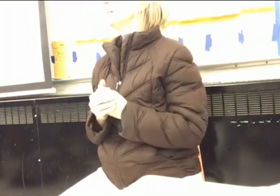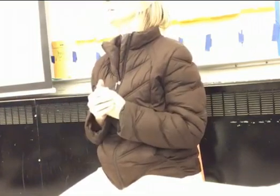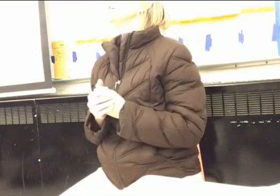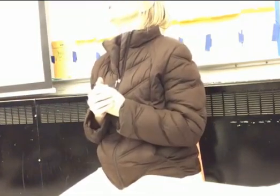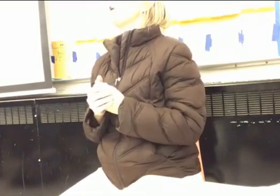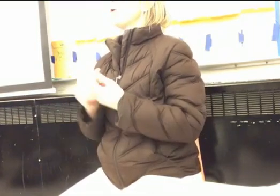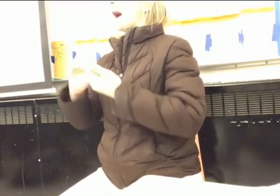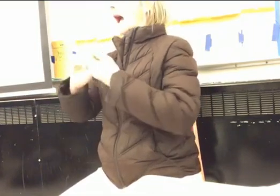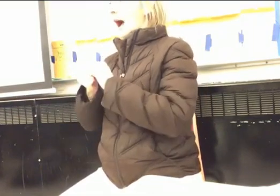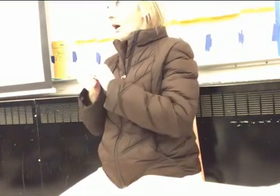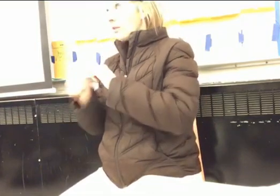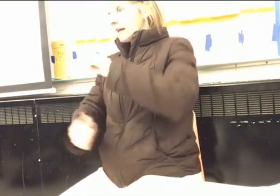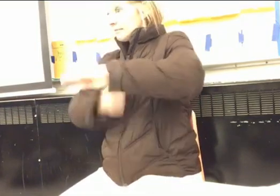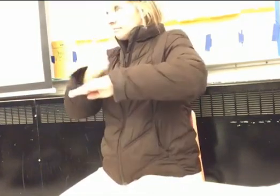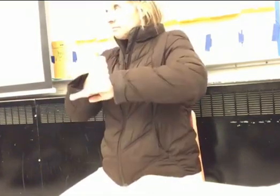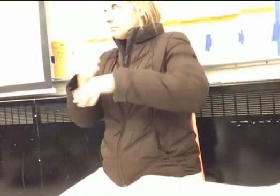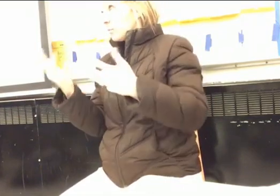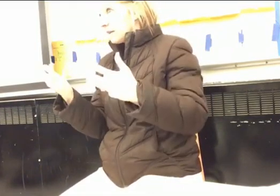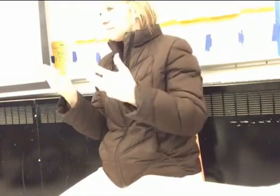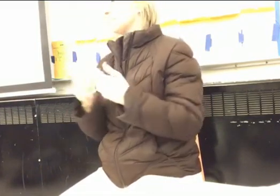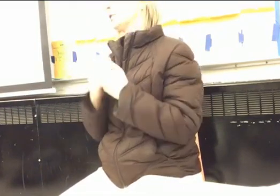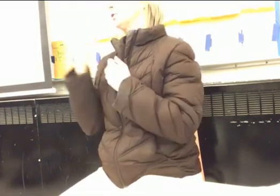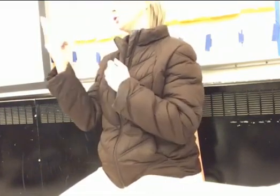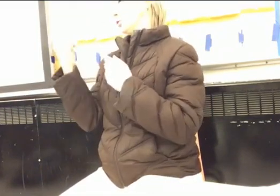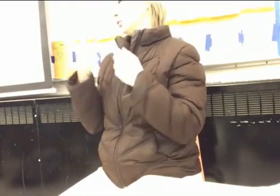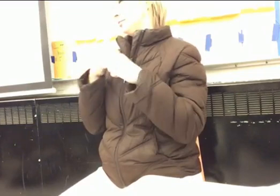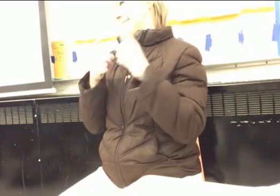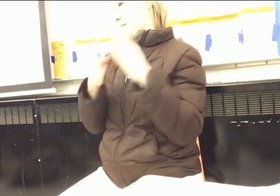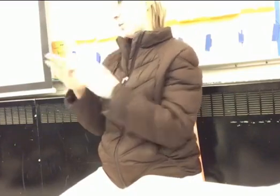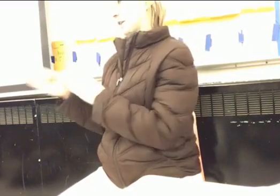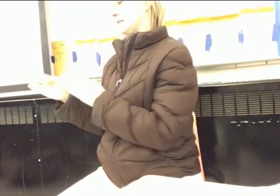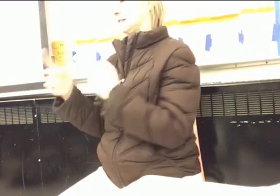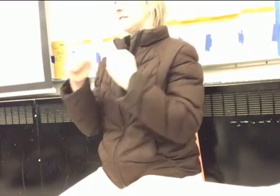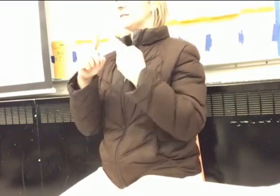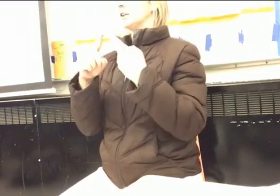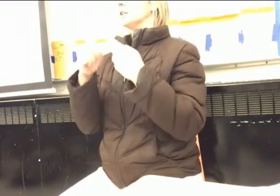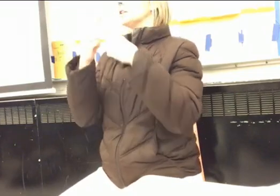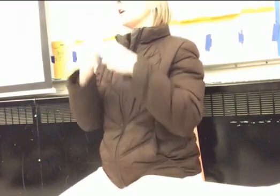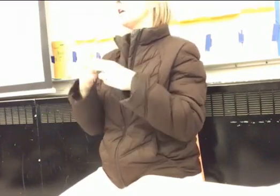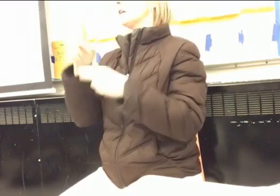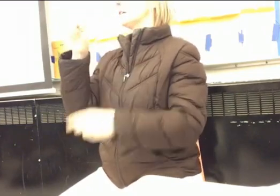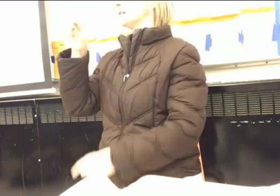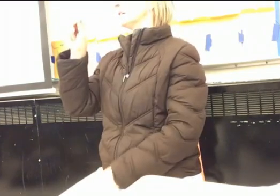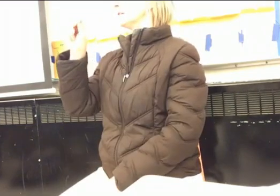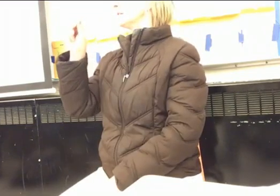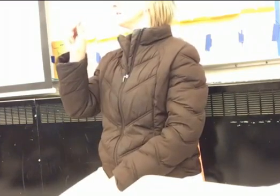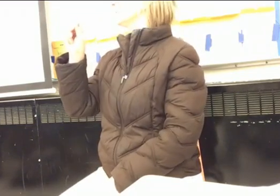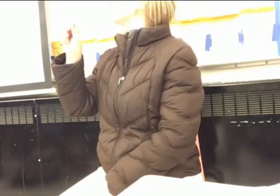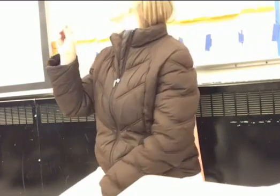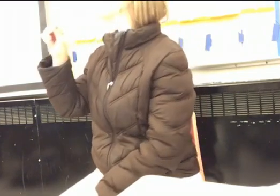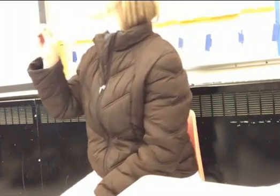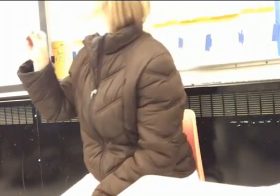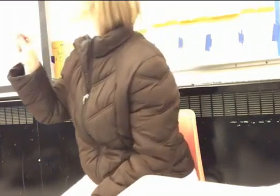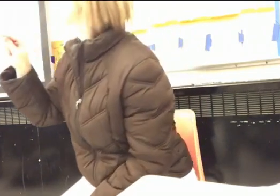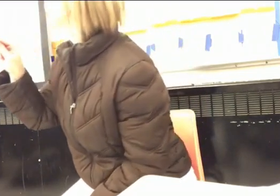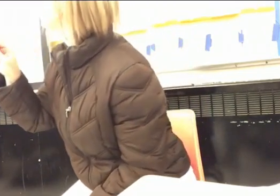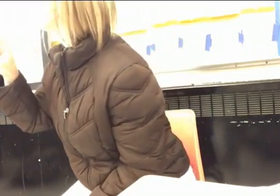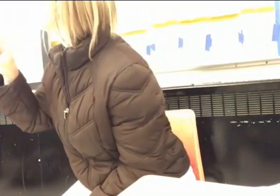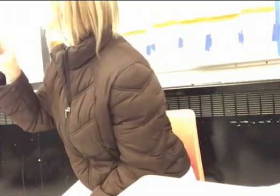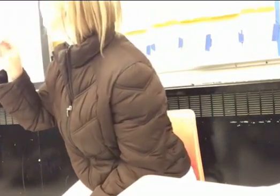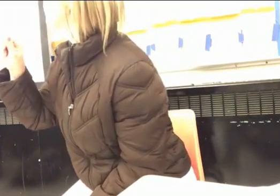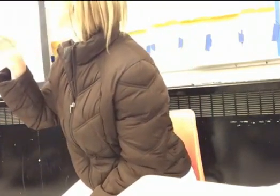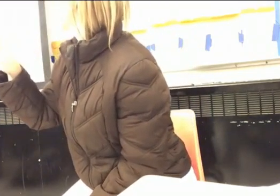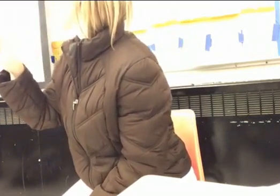the way that they're going to do that is two different ways. The first one is what is known as the Dawes Surveillance Act, and this is a double-star term